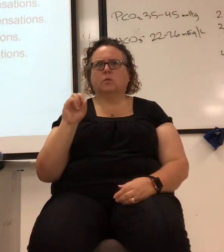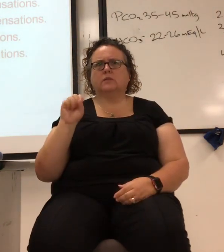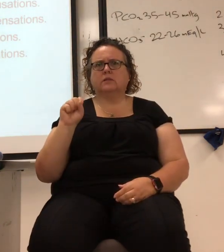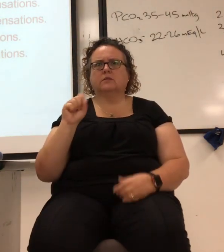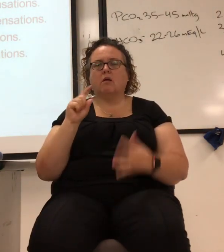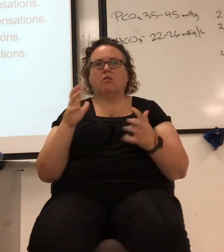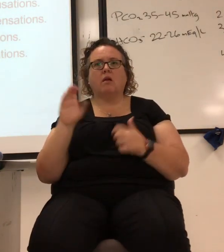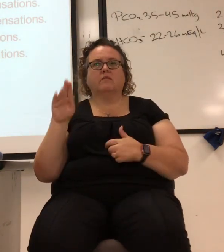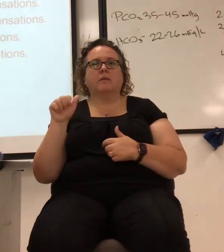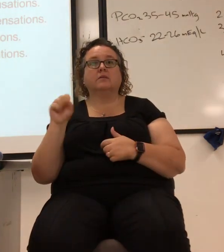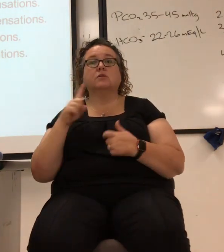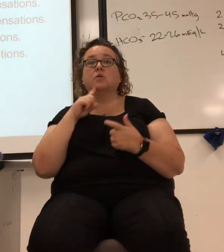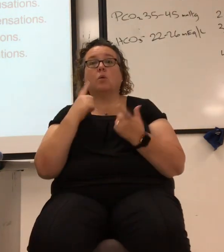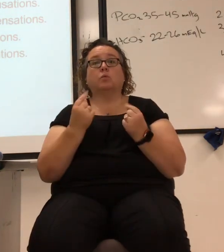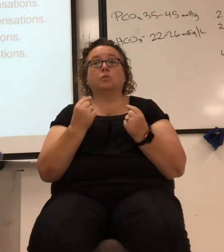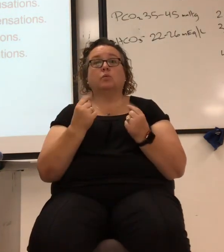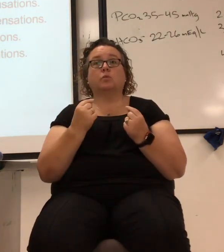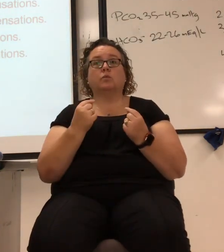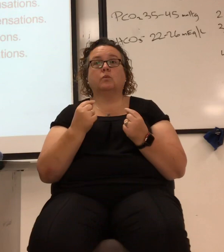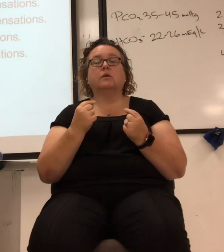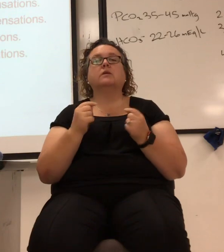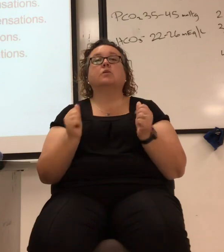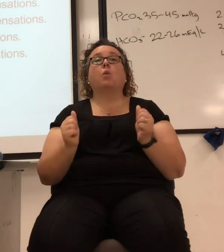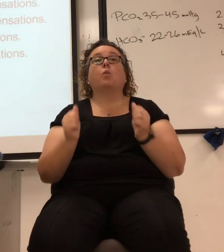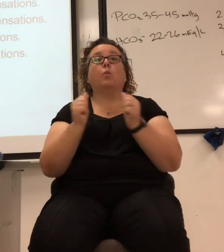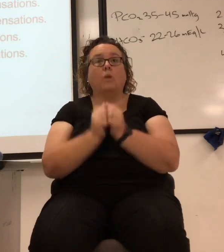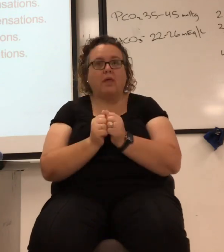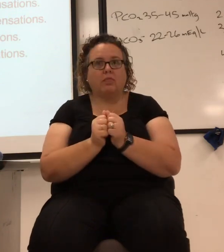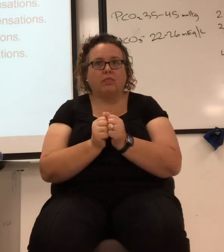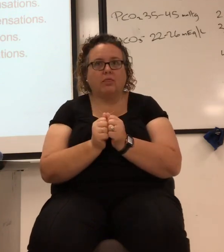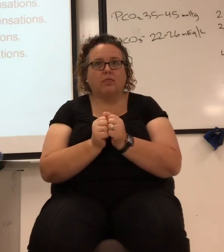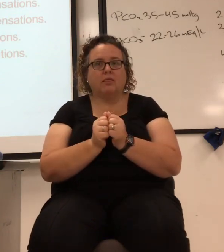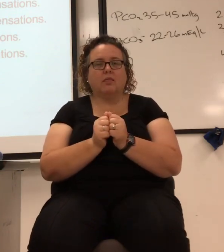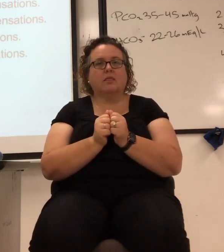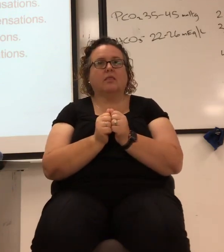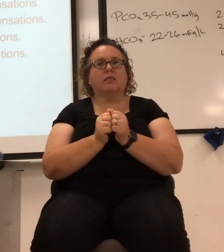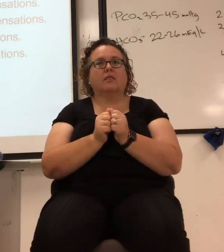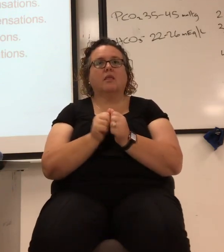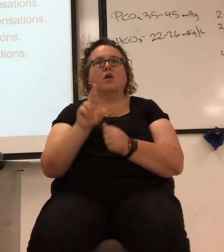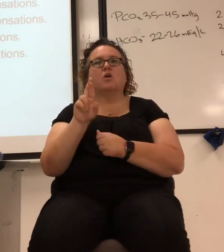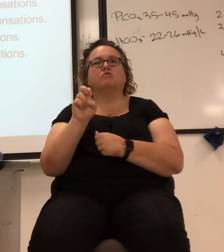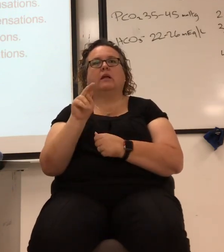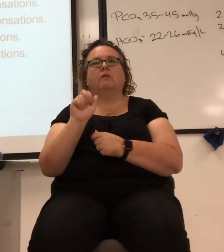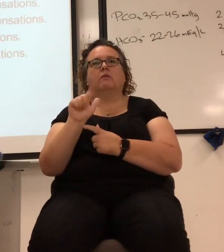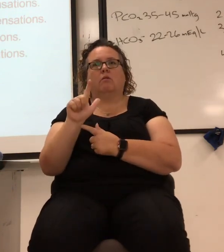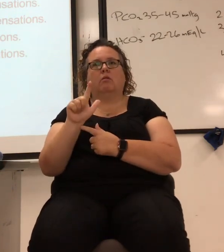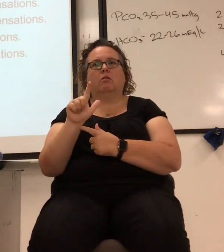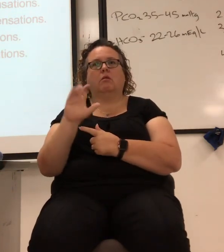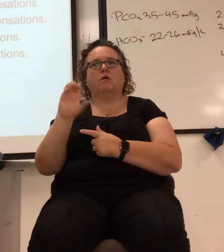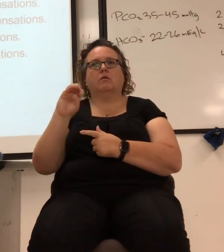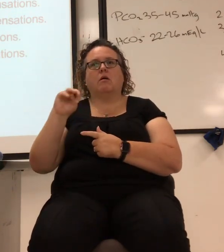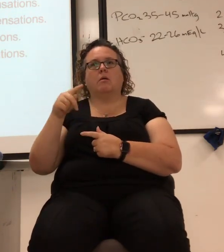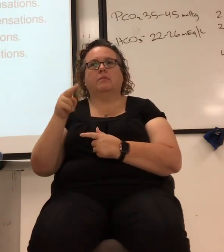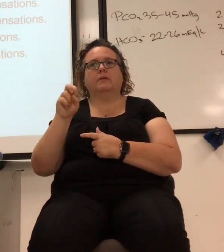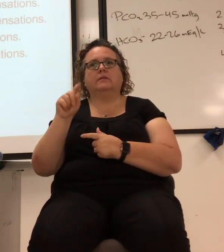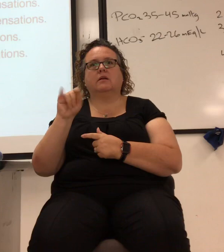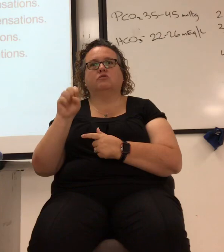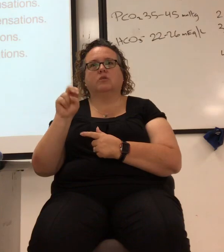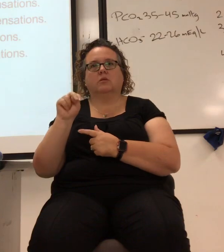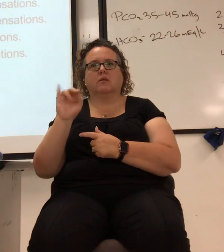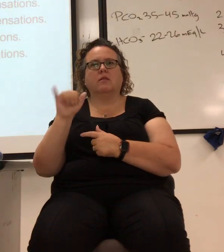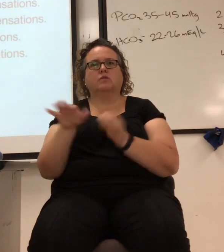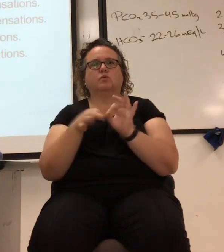Okay, let's determine the cause. Look at step 2. Is that value high or low? It's high. It's not